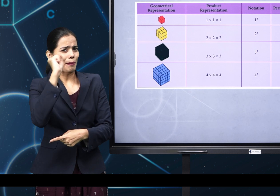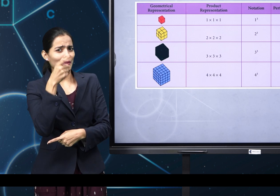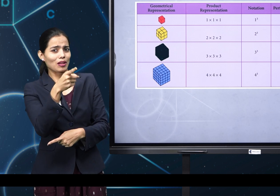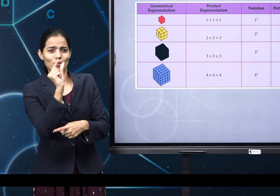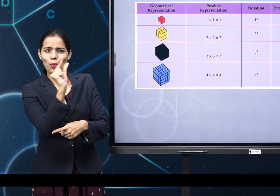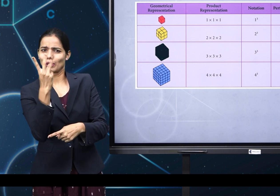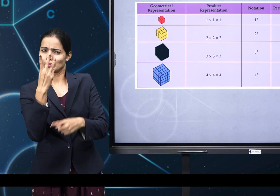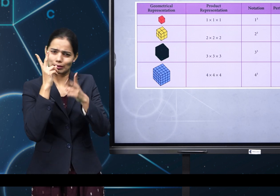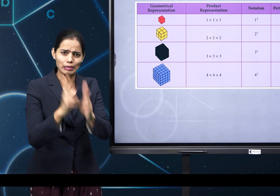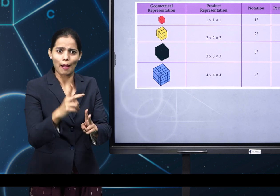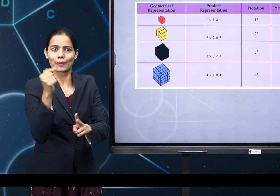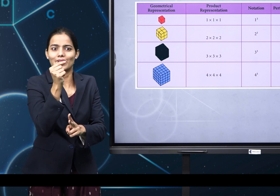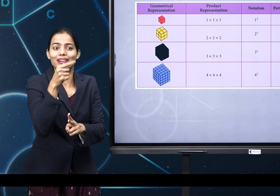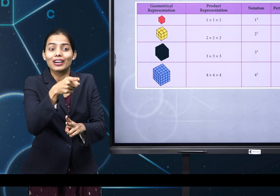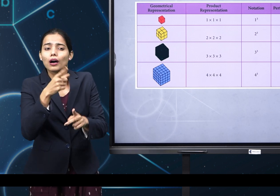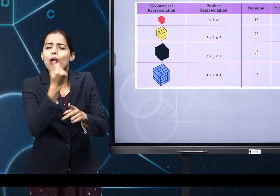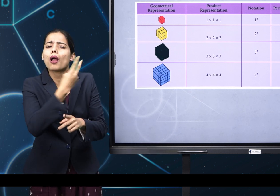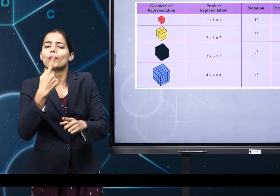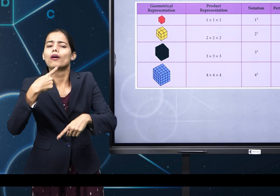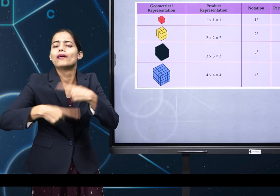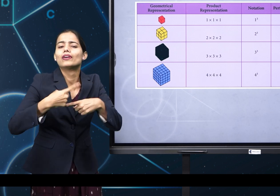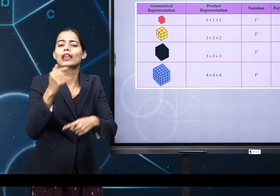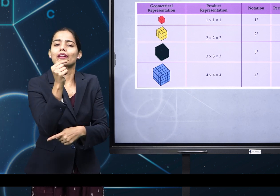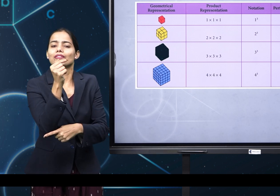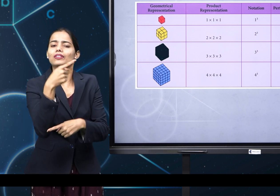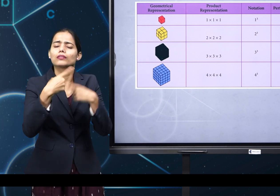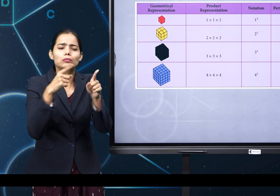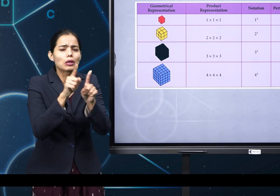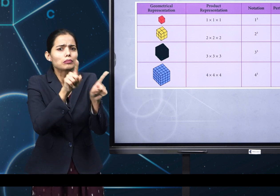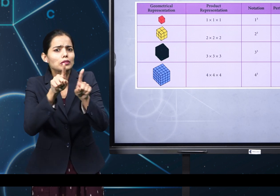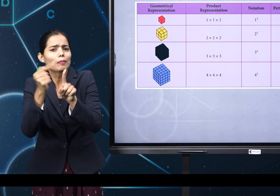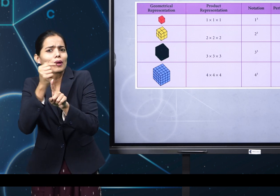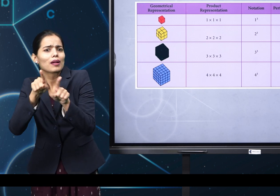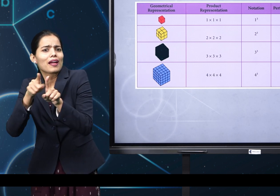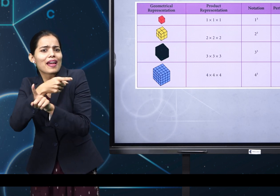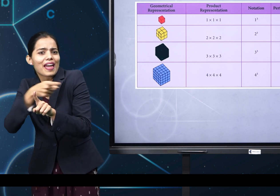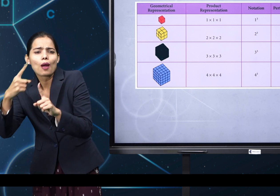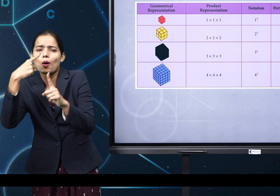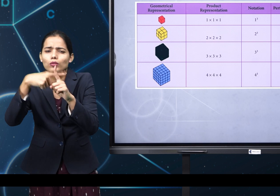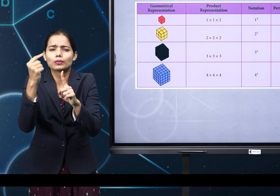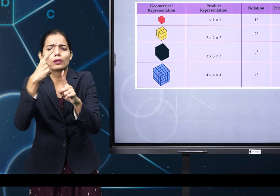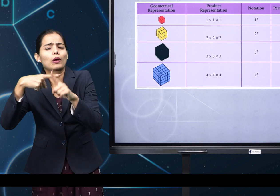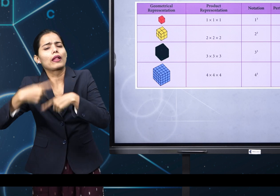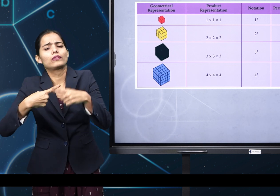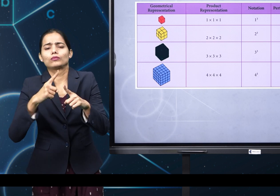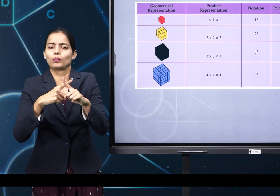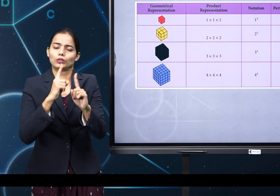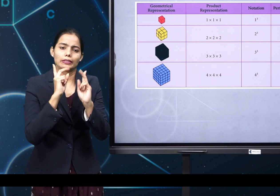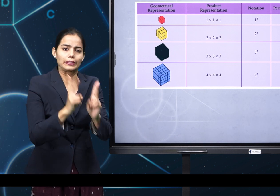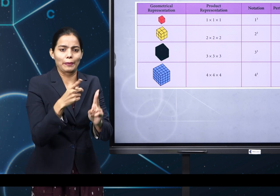Here, always remember that the cube of a negative number is always negative, while the cube of a positive number is always